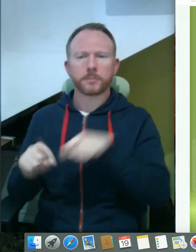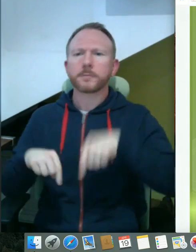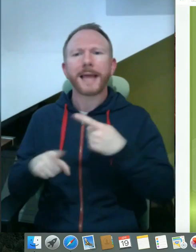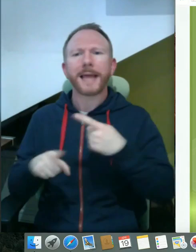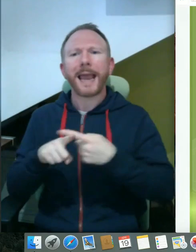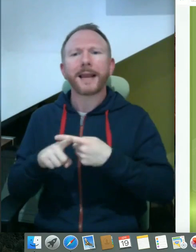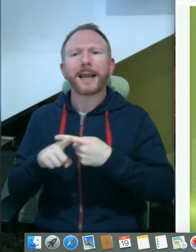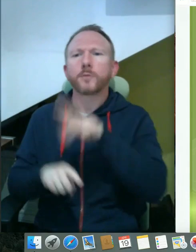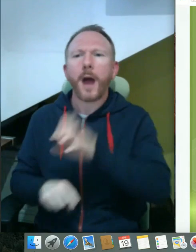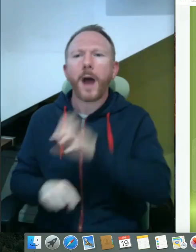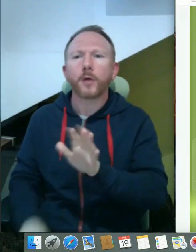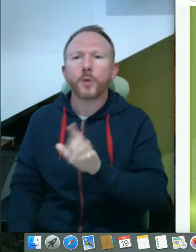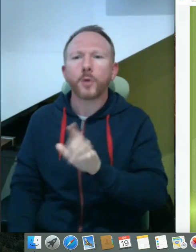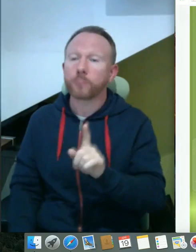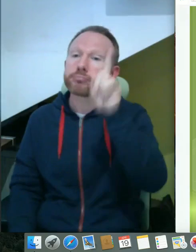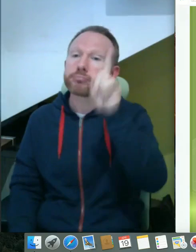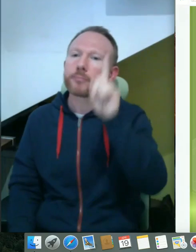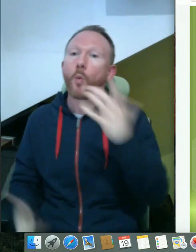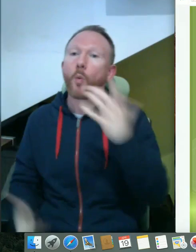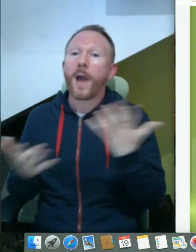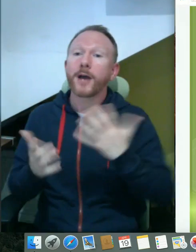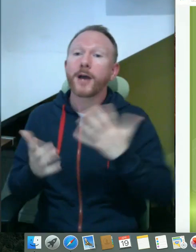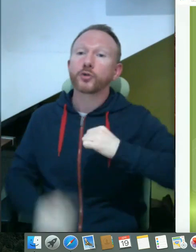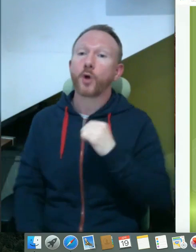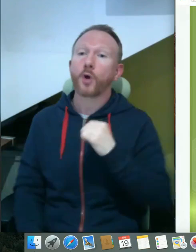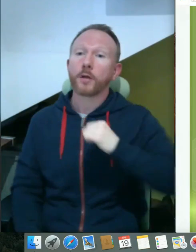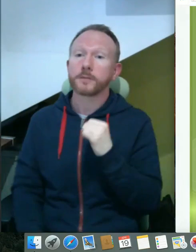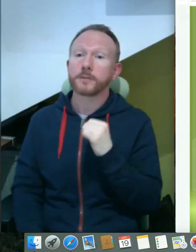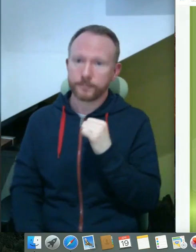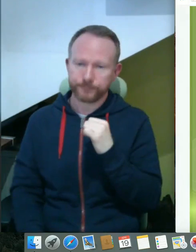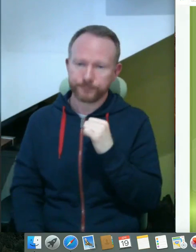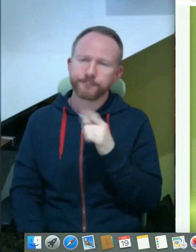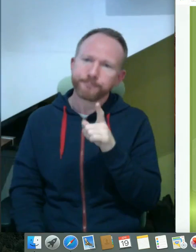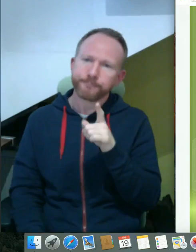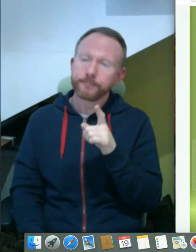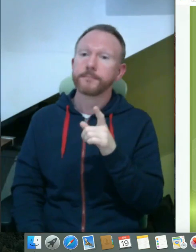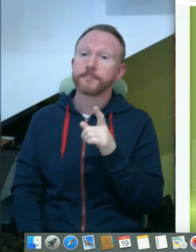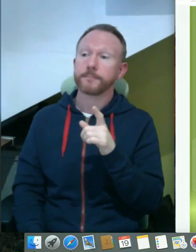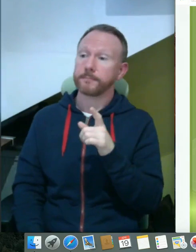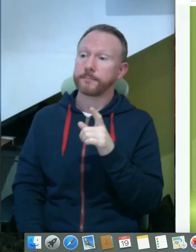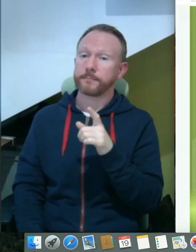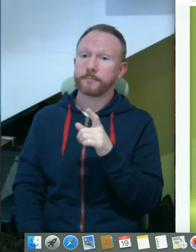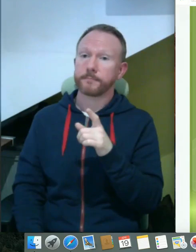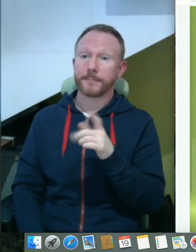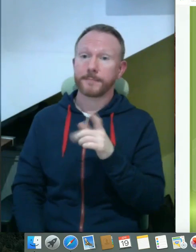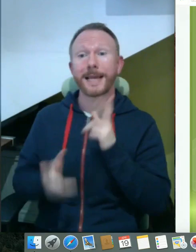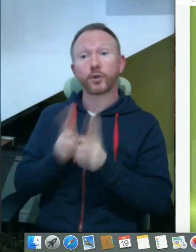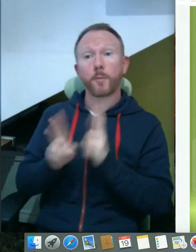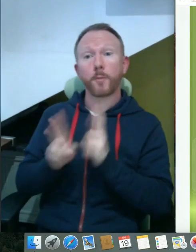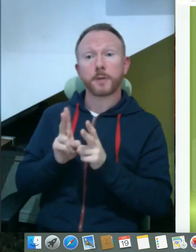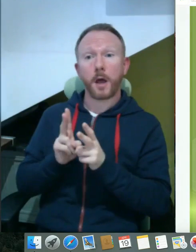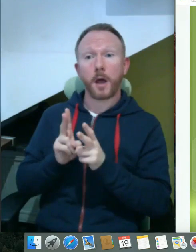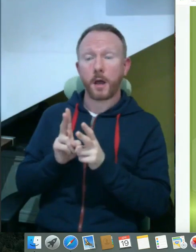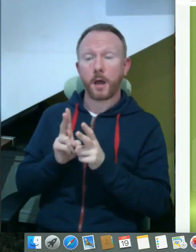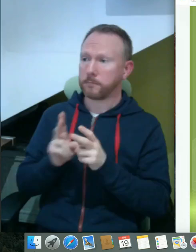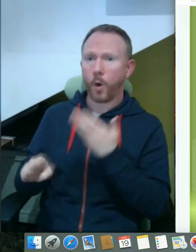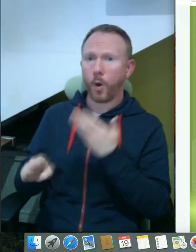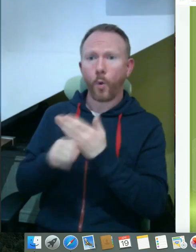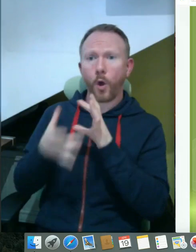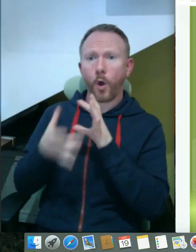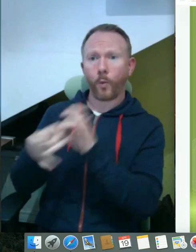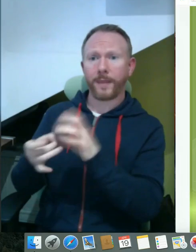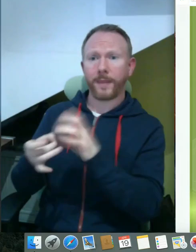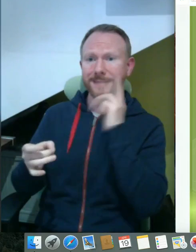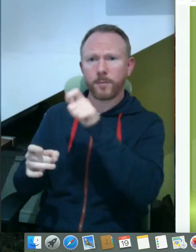interpreter was had been working with a deaf party for a number of